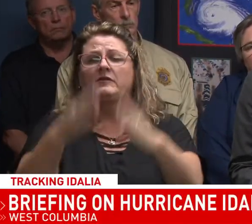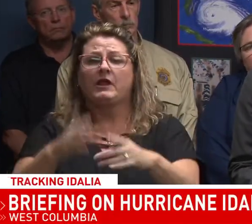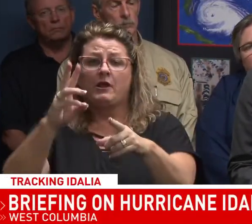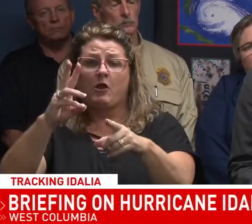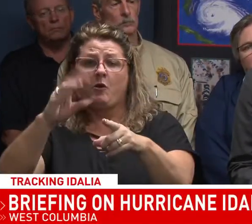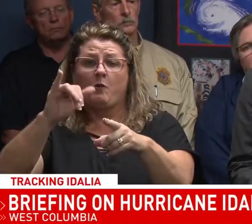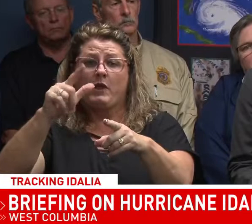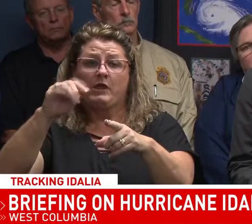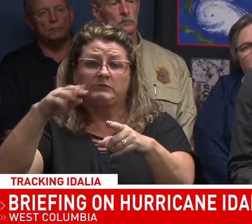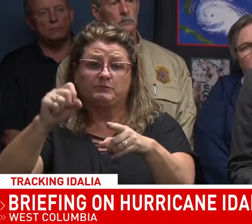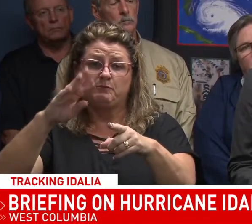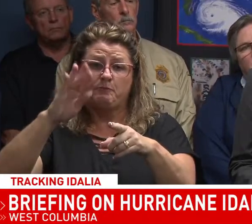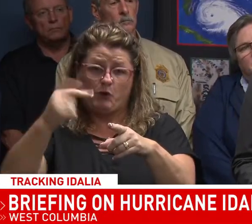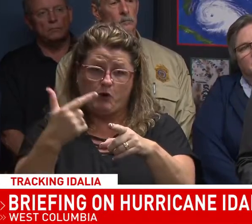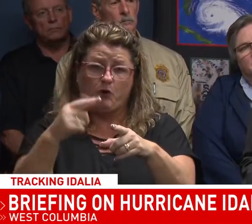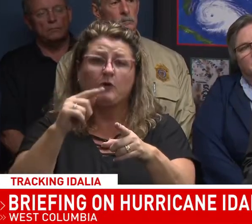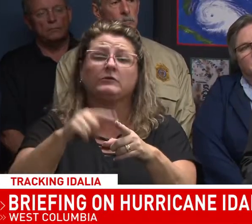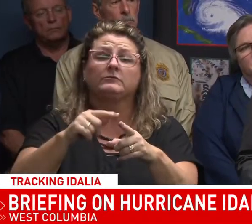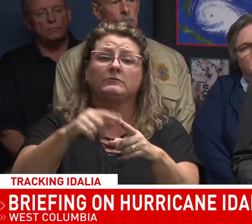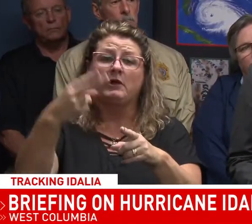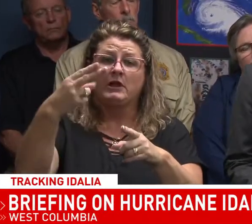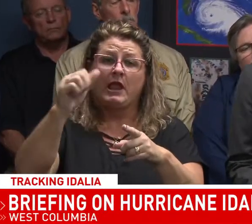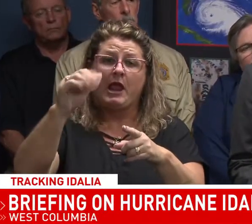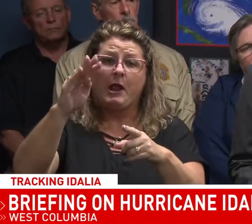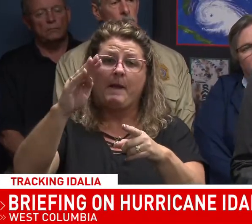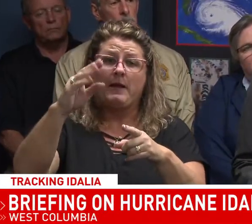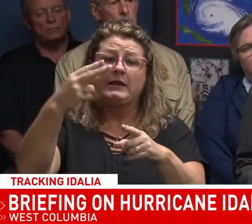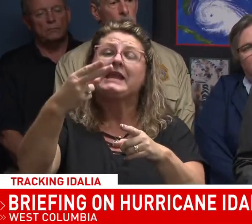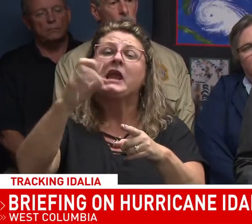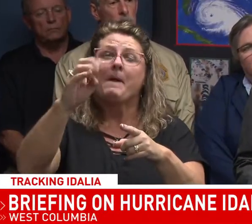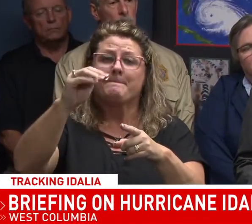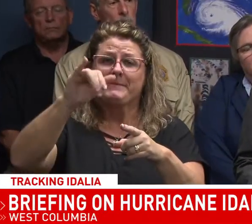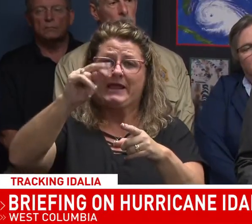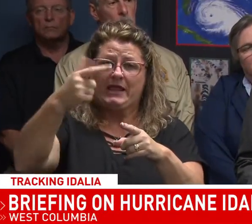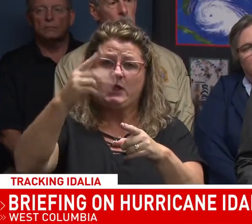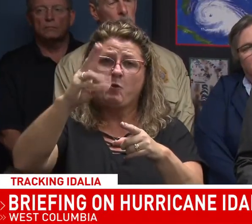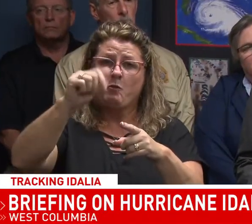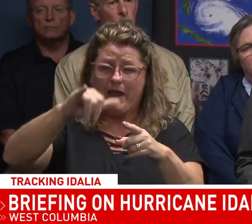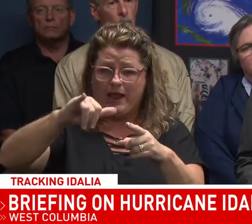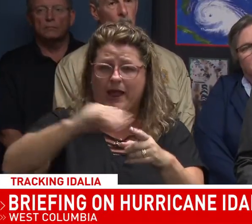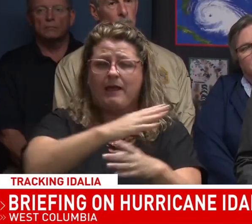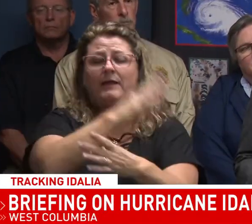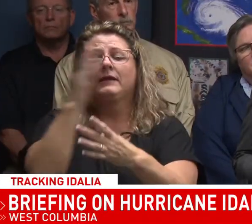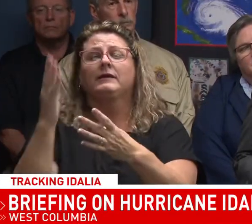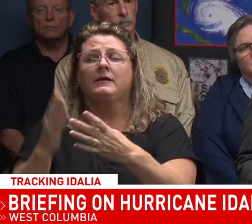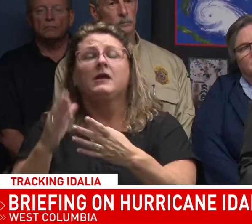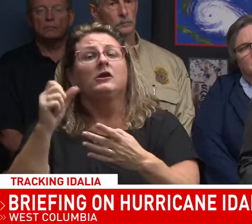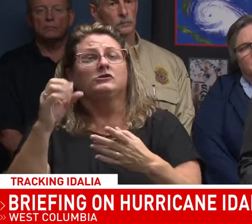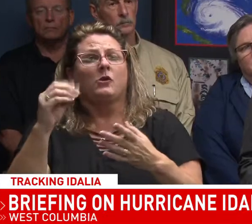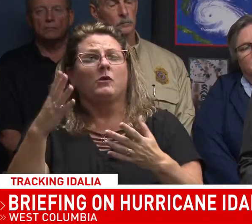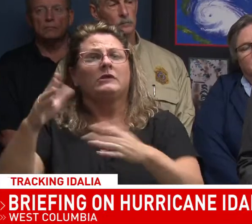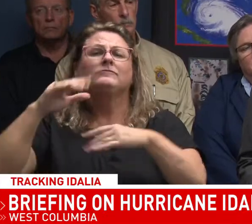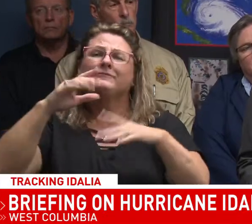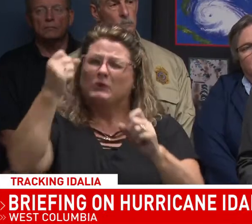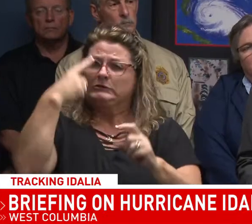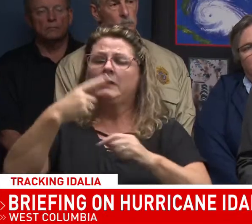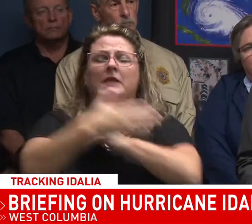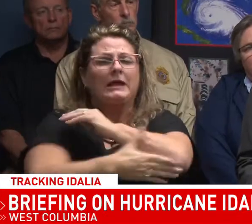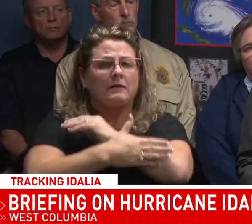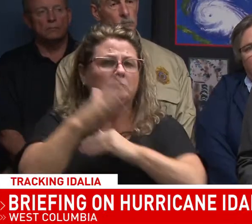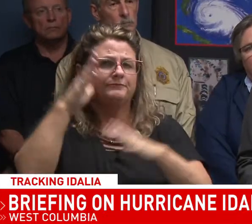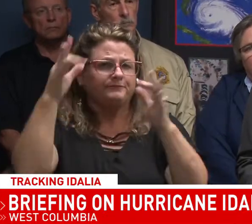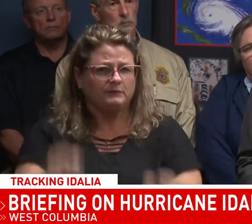Center. And then we have a few others on standby right now. And again, the county will make that decision, and we will provide